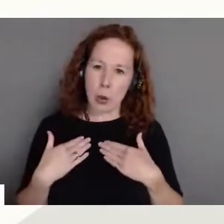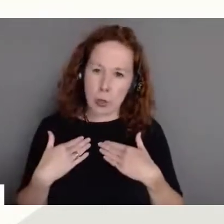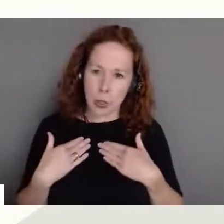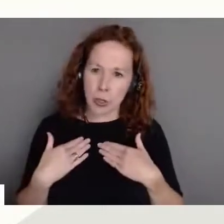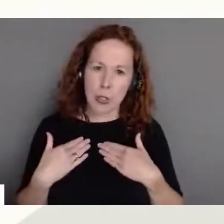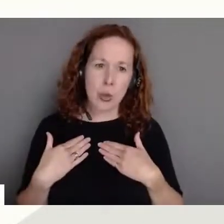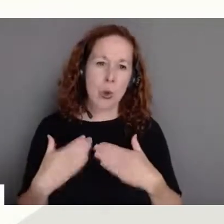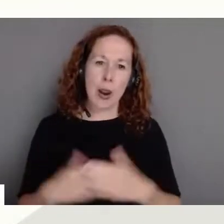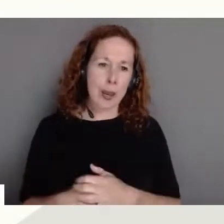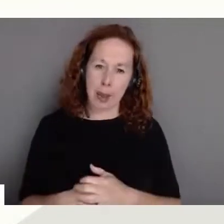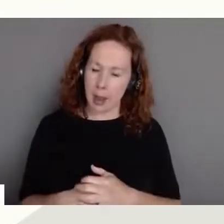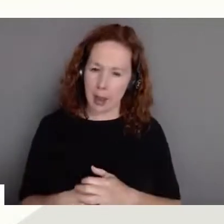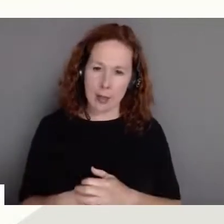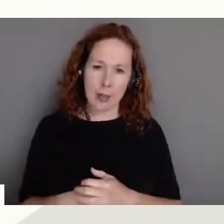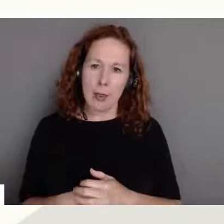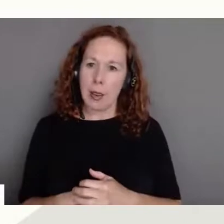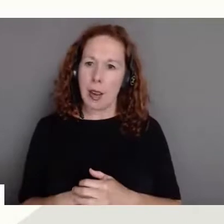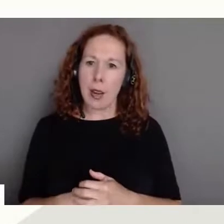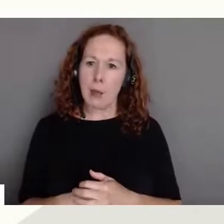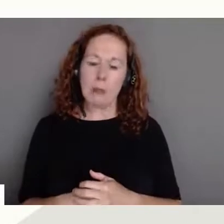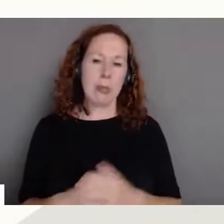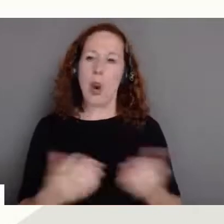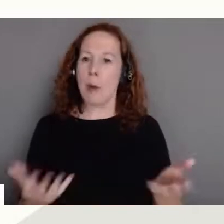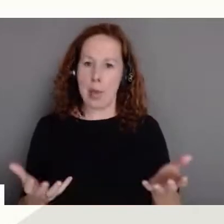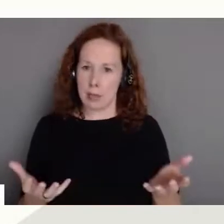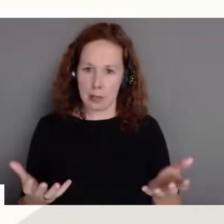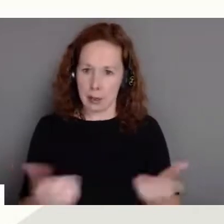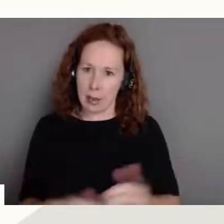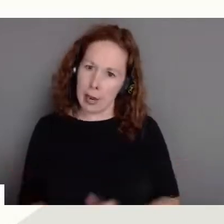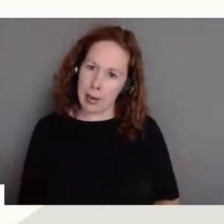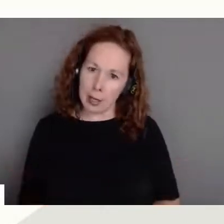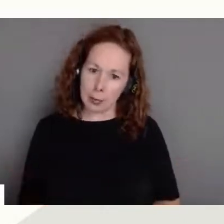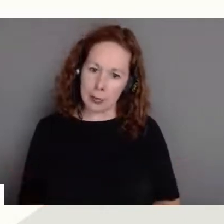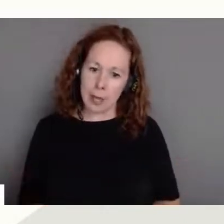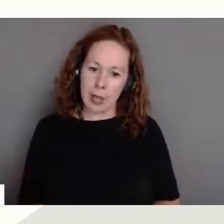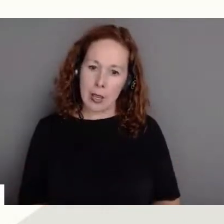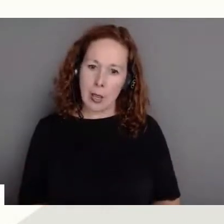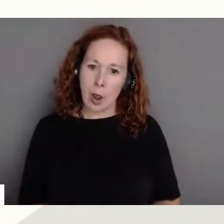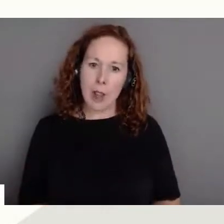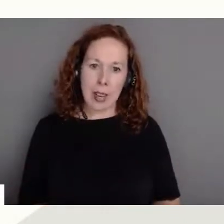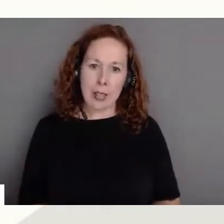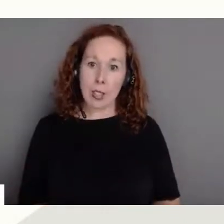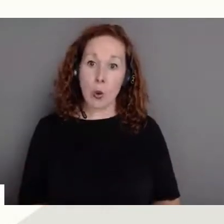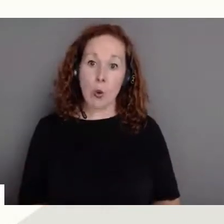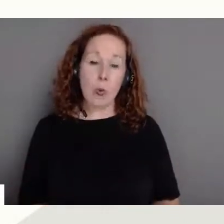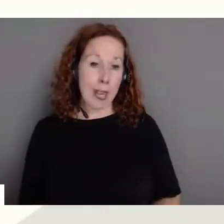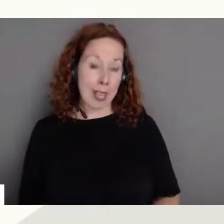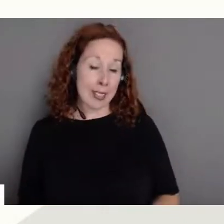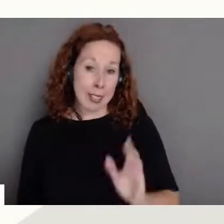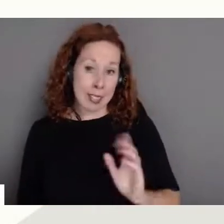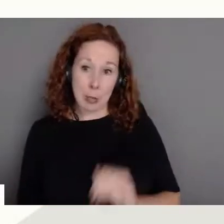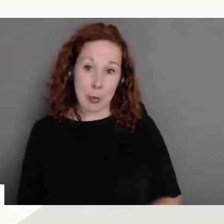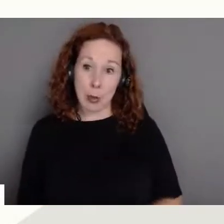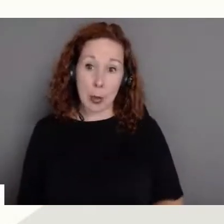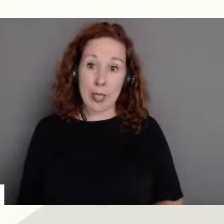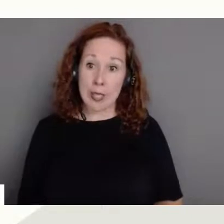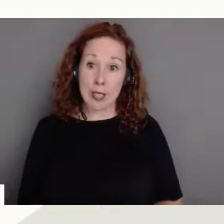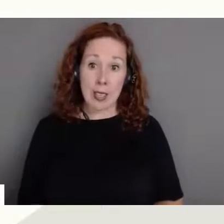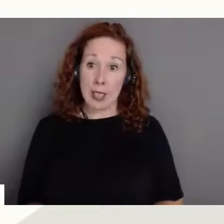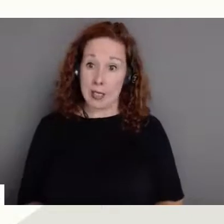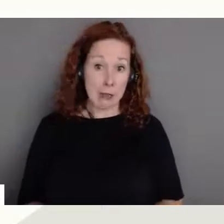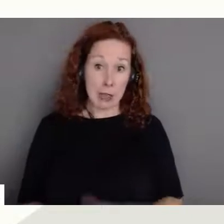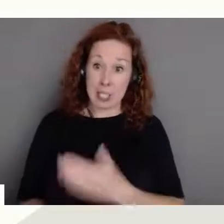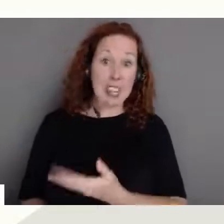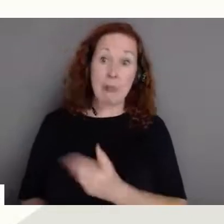not my culture, so I Yeah, can't comment yeah, um, on that. So what I love to tell people though